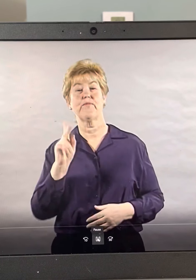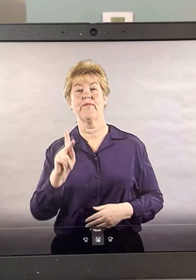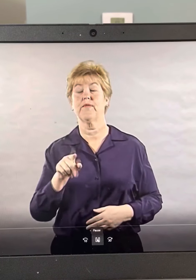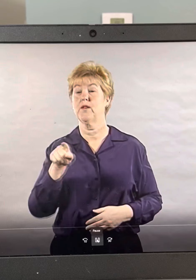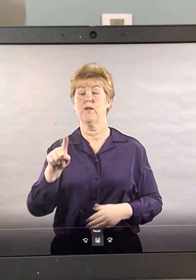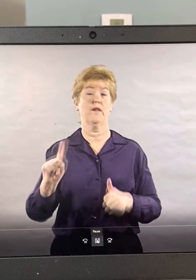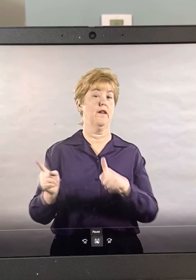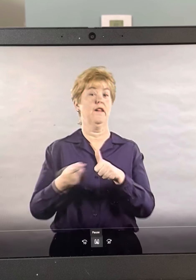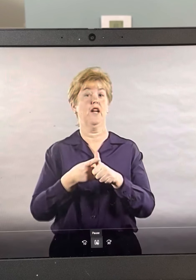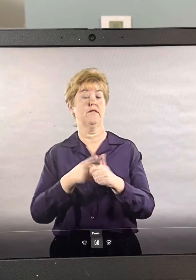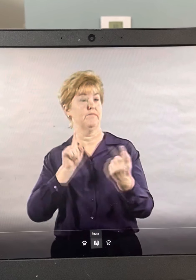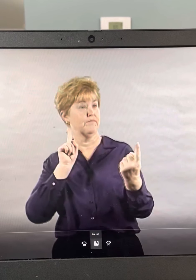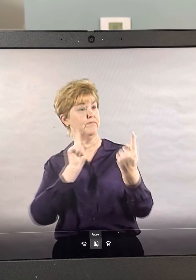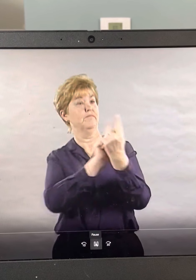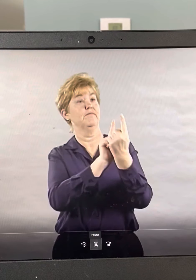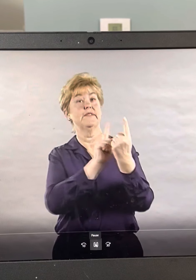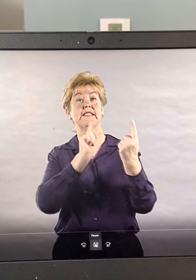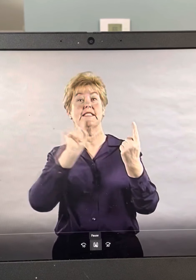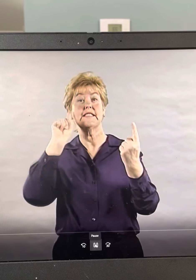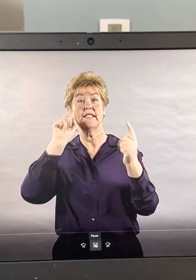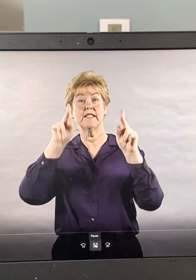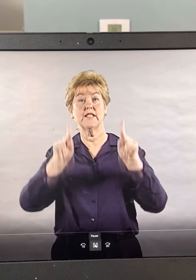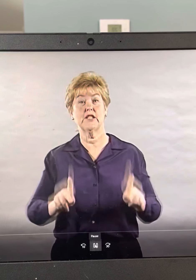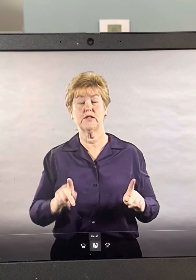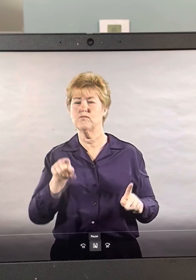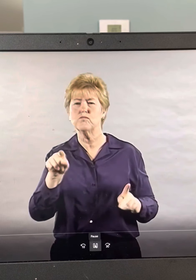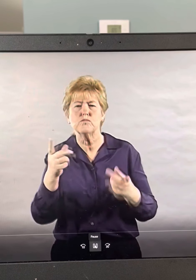These tips will help you feel more comfortable when you do meet a deaf person.